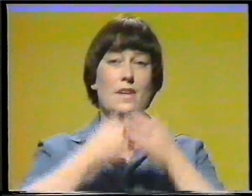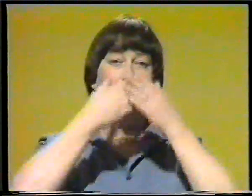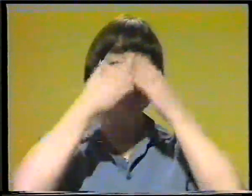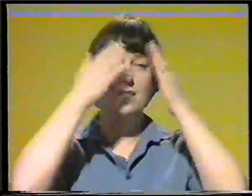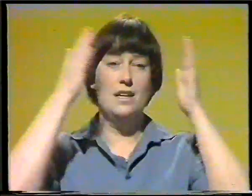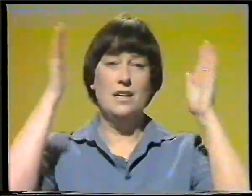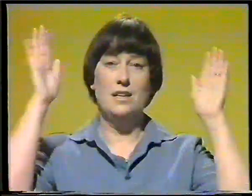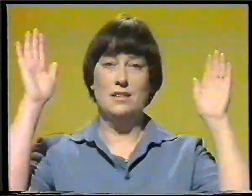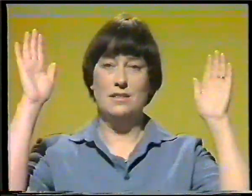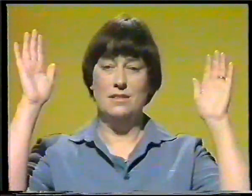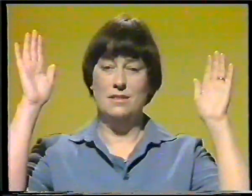day.